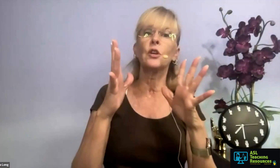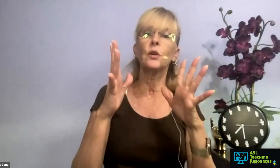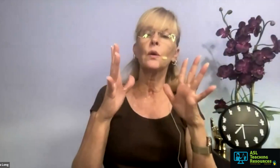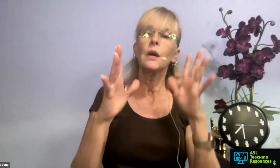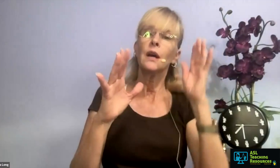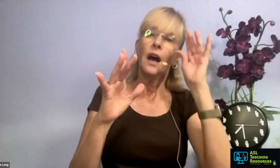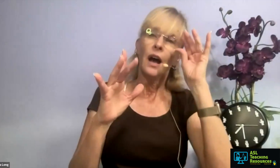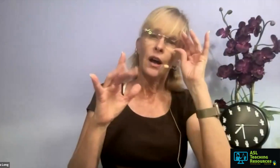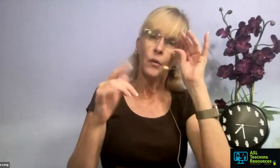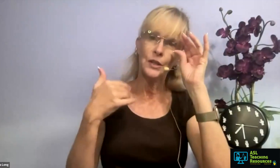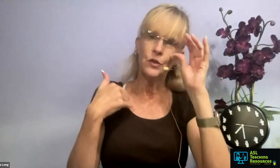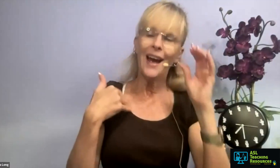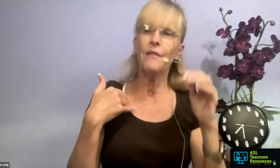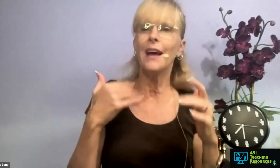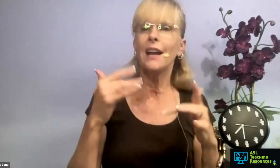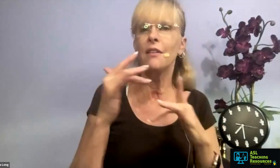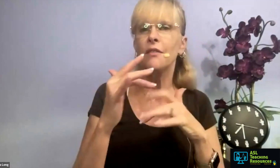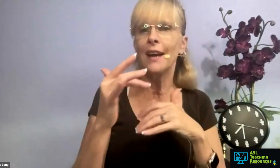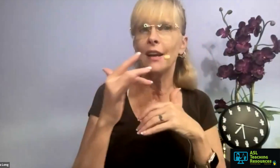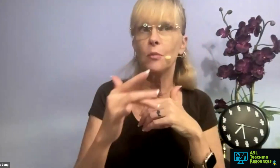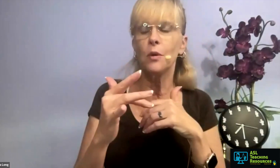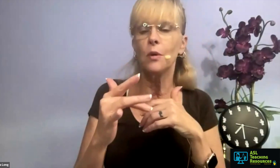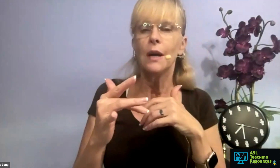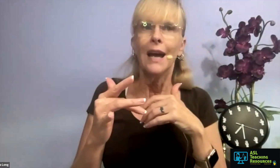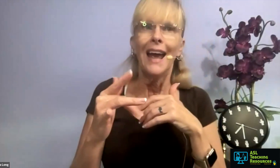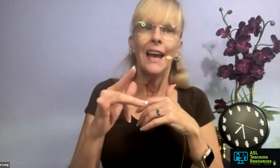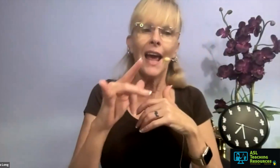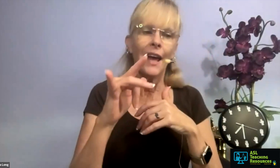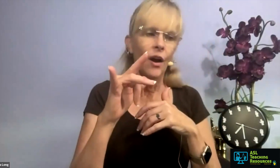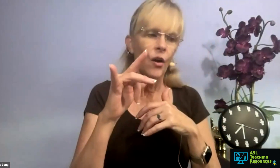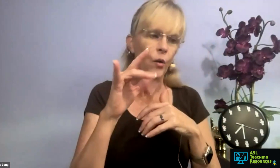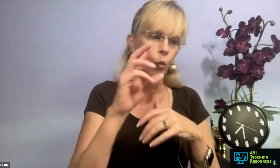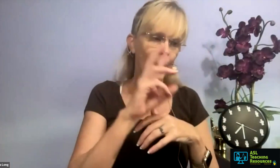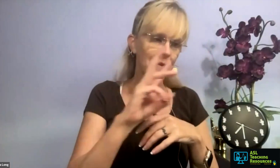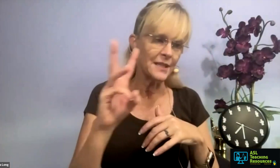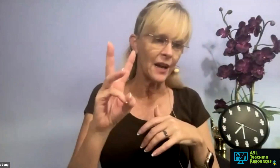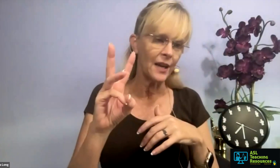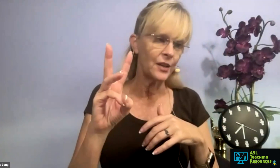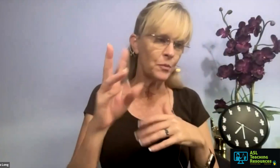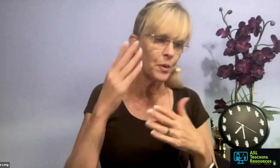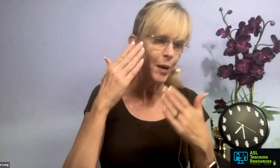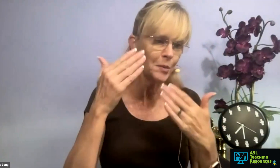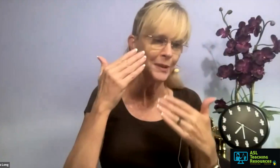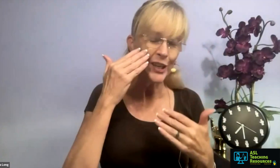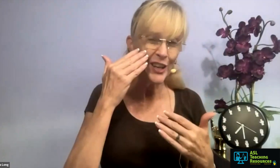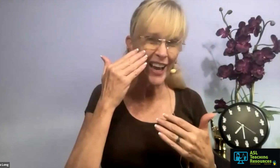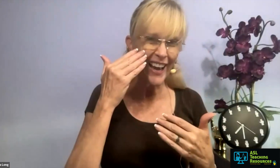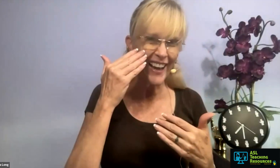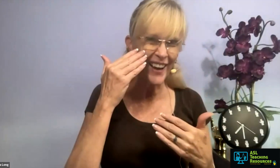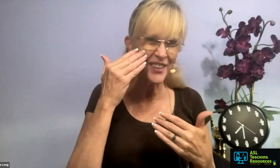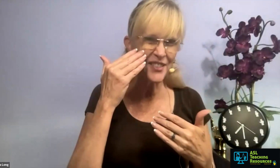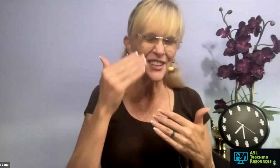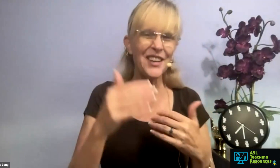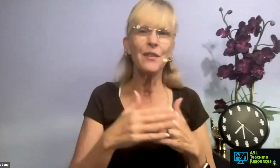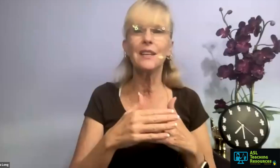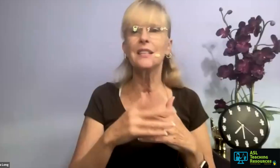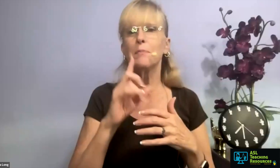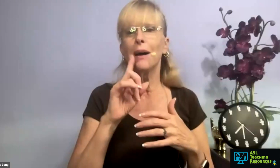you, we do have that available. And at our website, you probably, I don't know if you know this, but